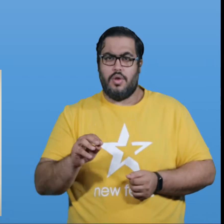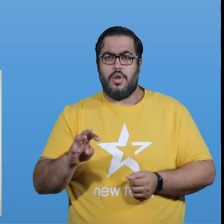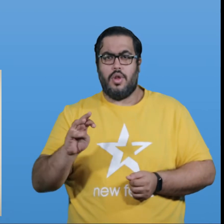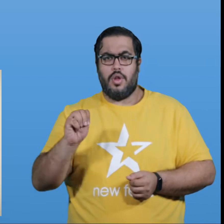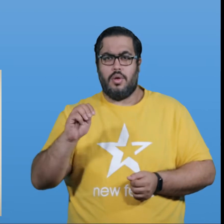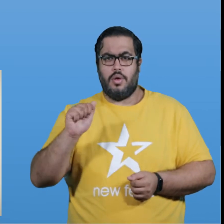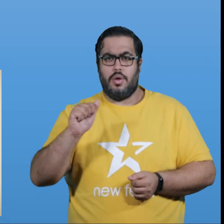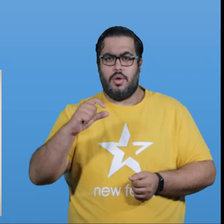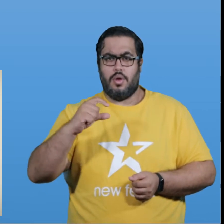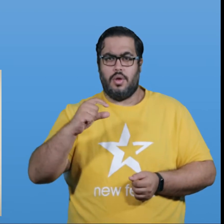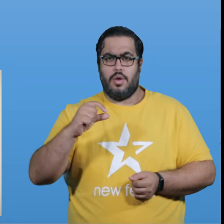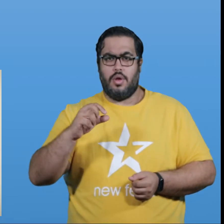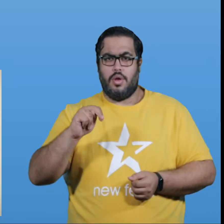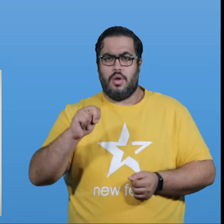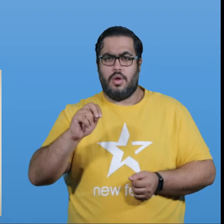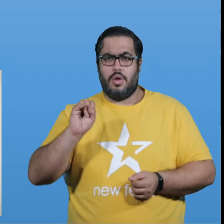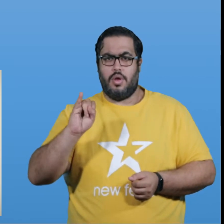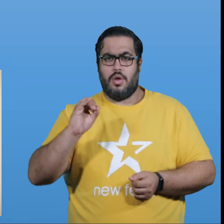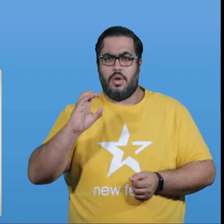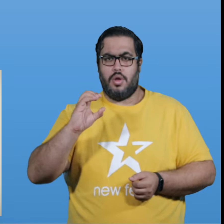richly decorated.